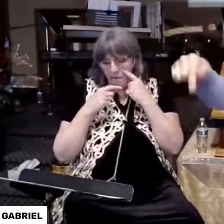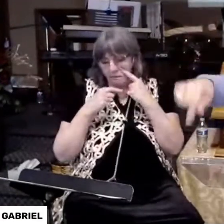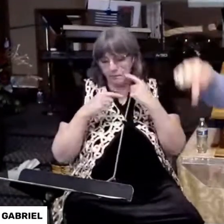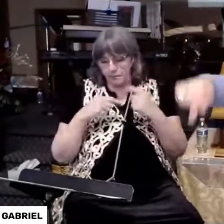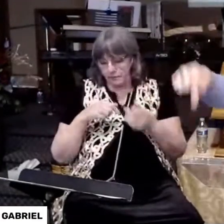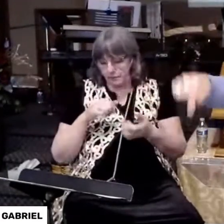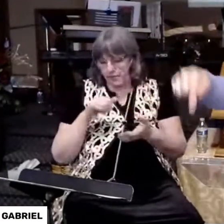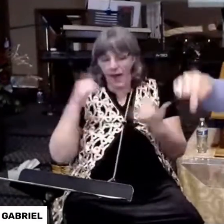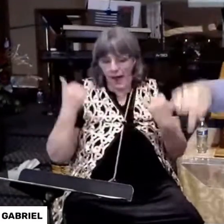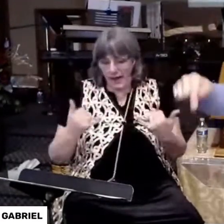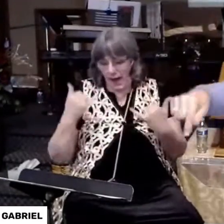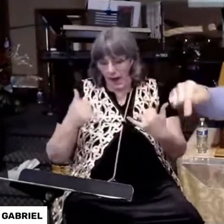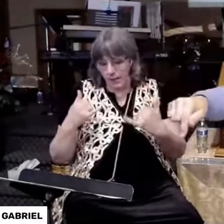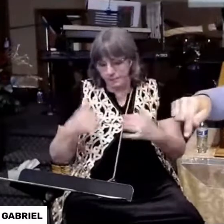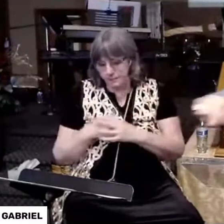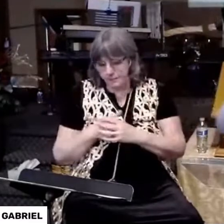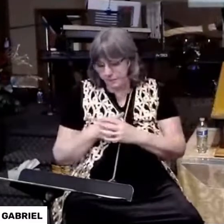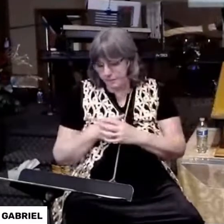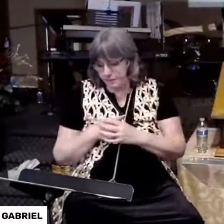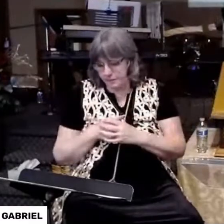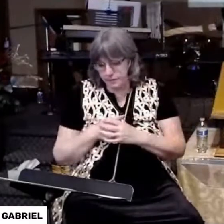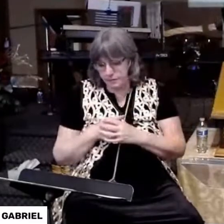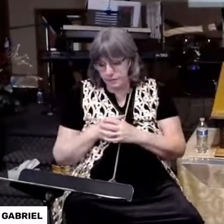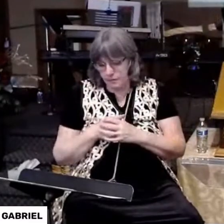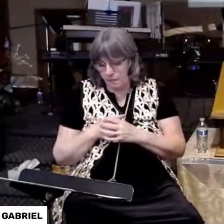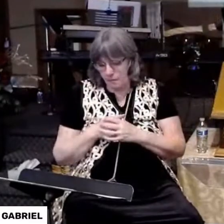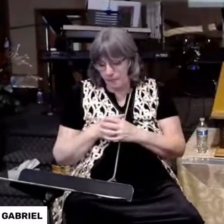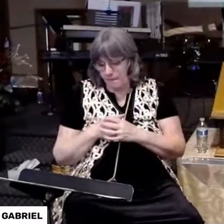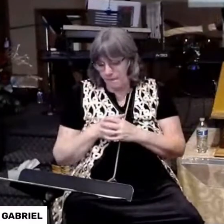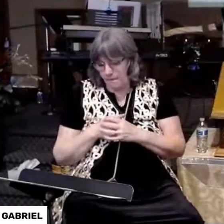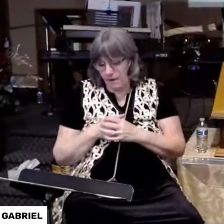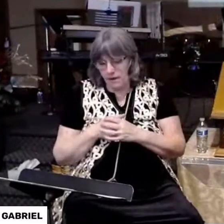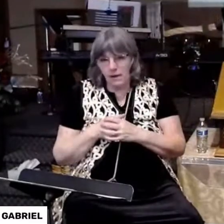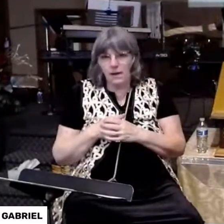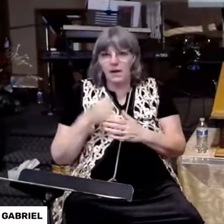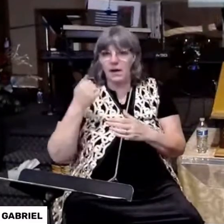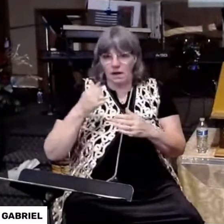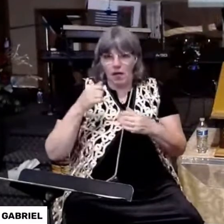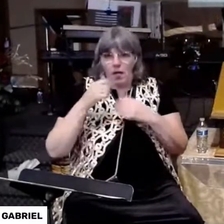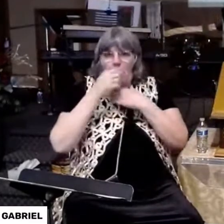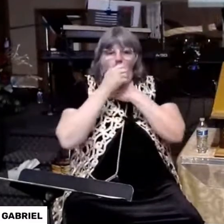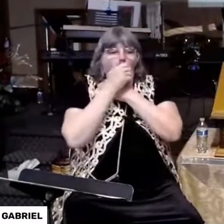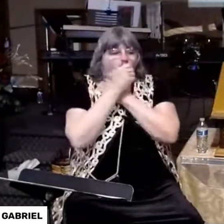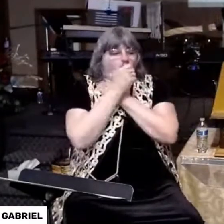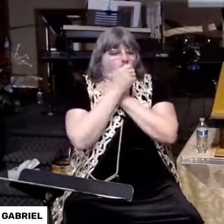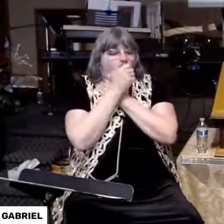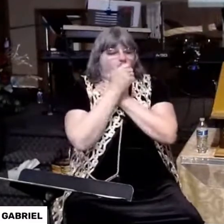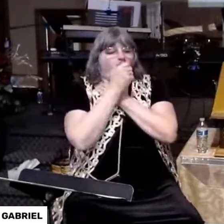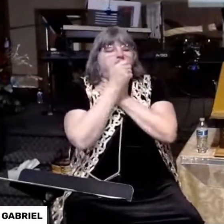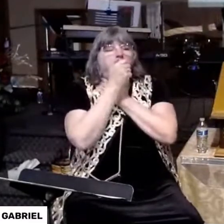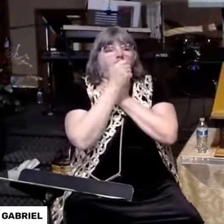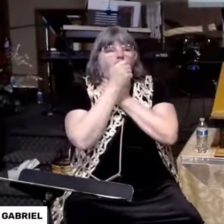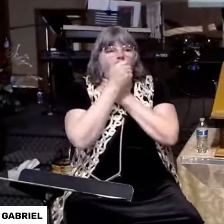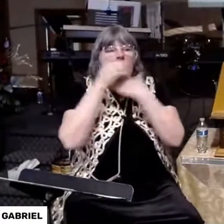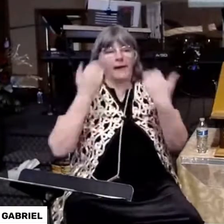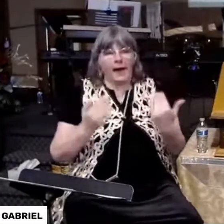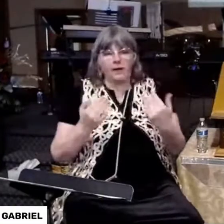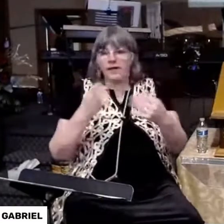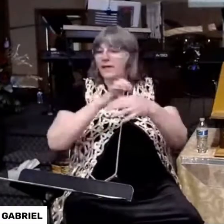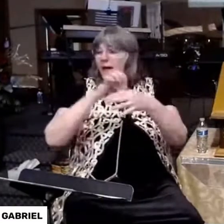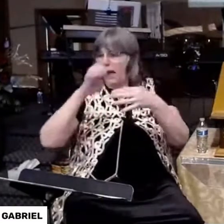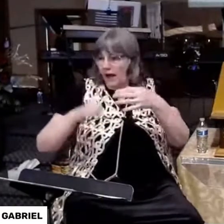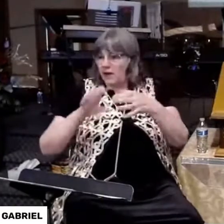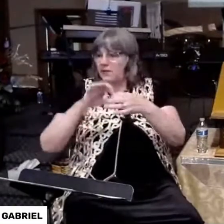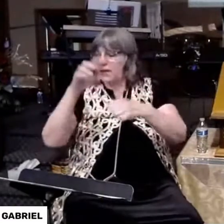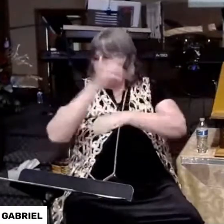But now, that's first century AD, in the Acharit HaYamim, the end of days, this